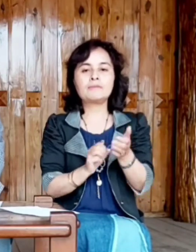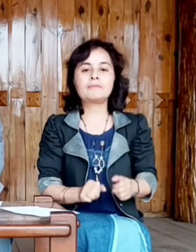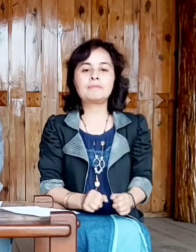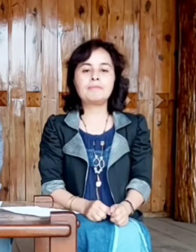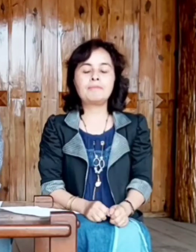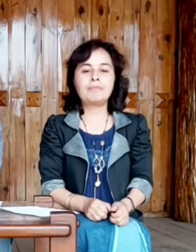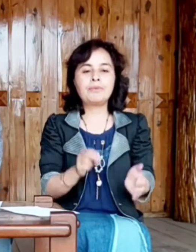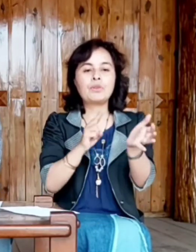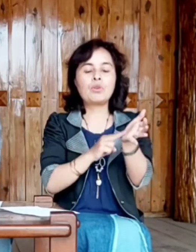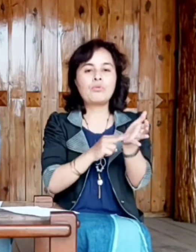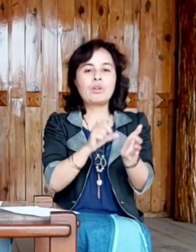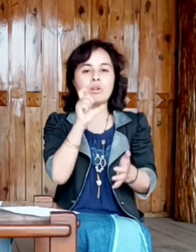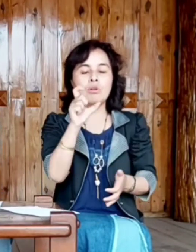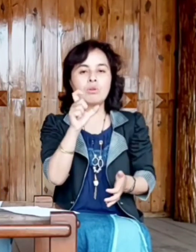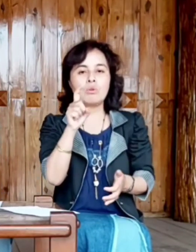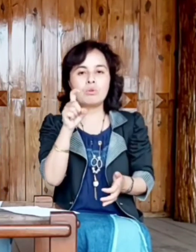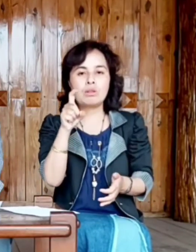Novel